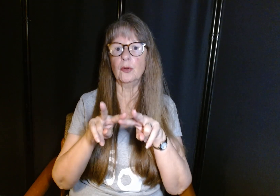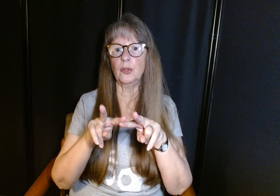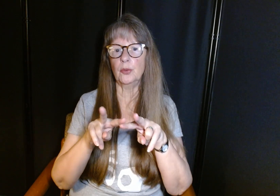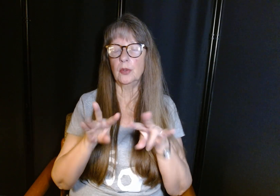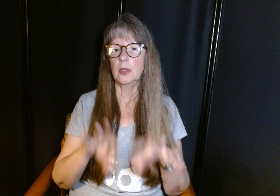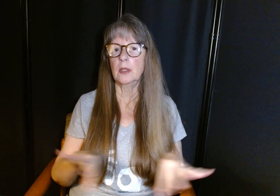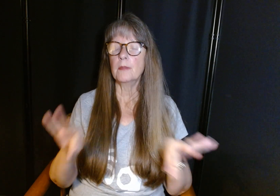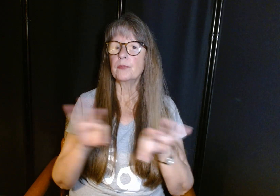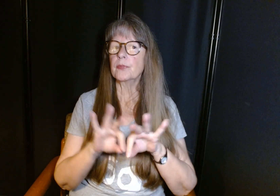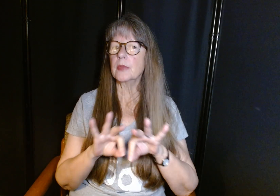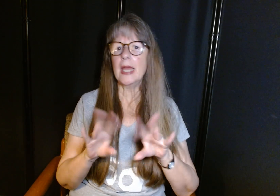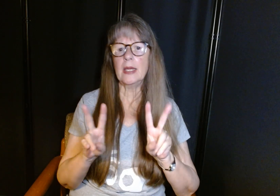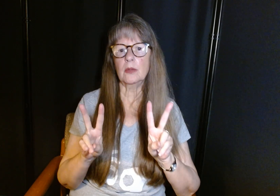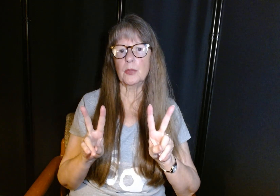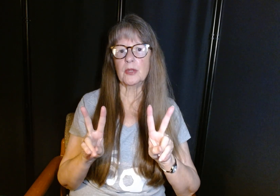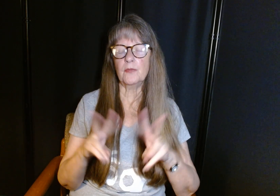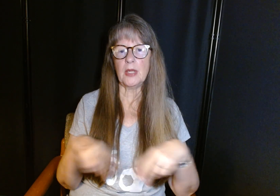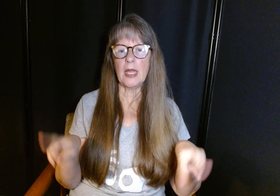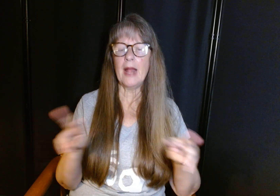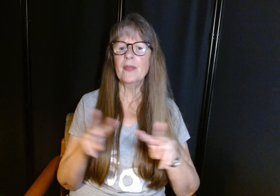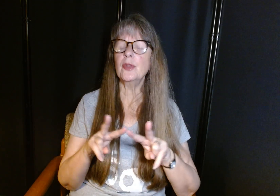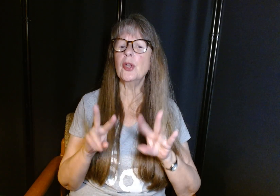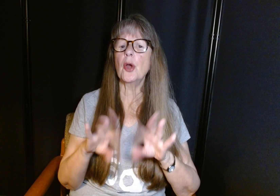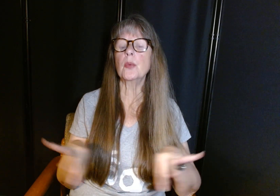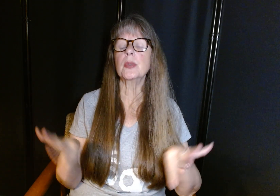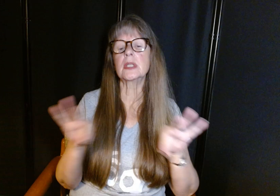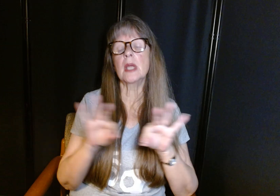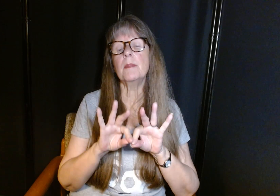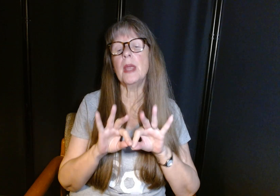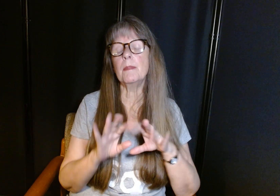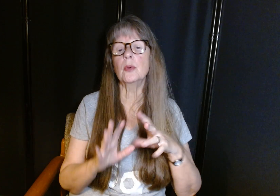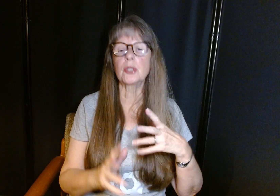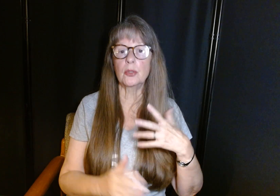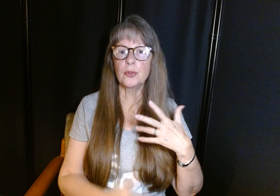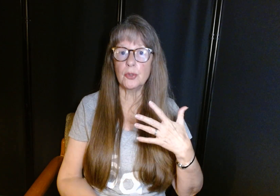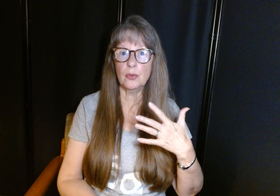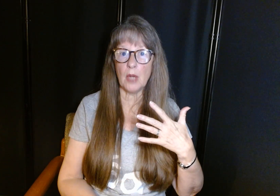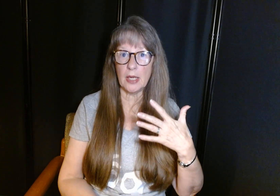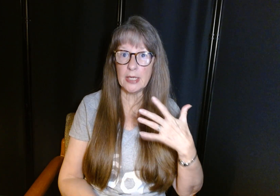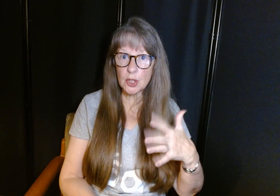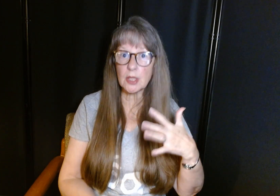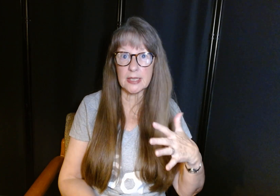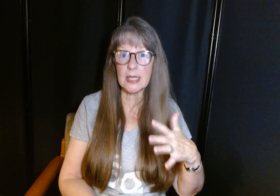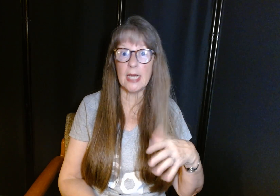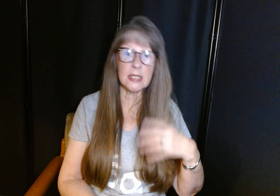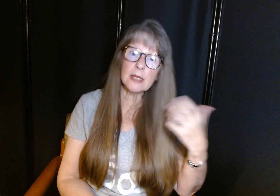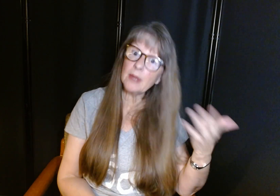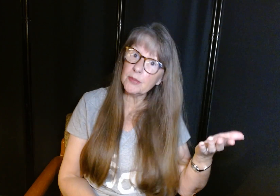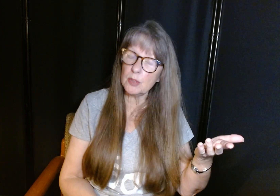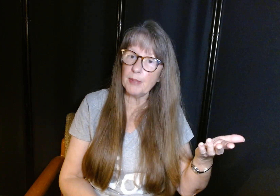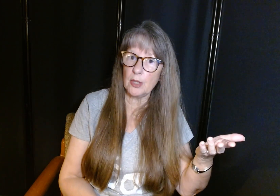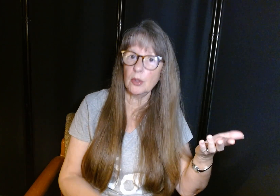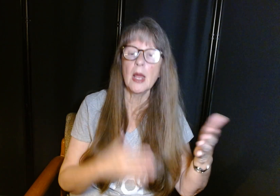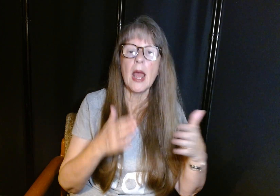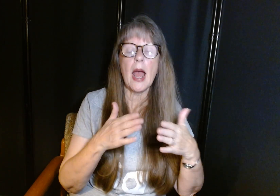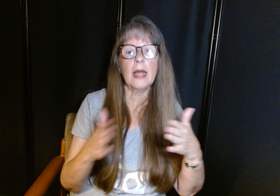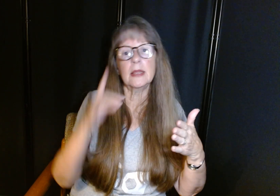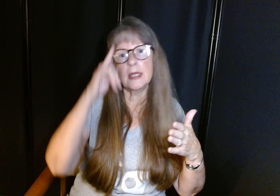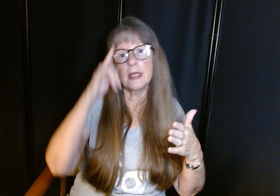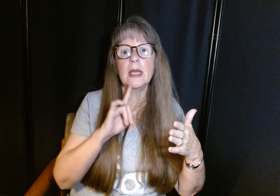value, and with a V. And some people still do initialize signs, and sometimes it's better. I think that